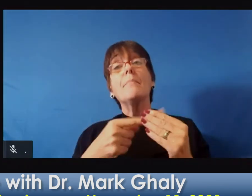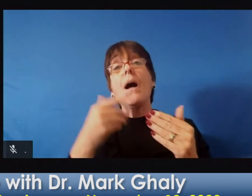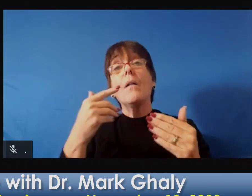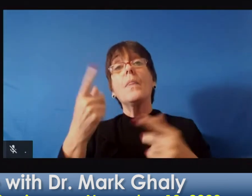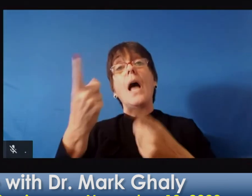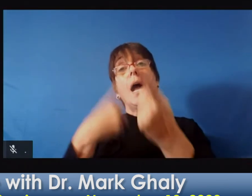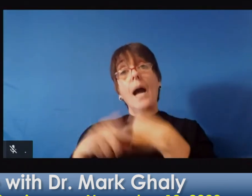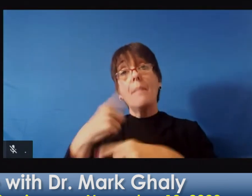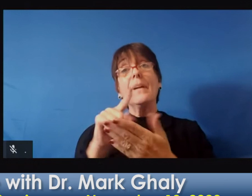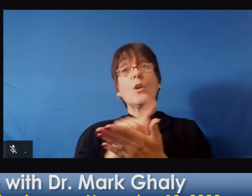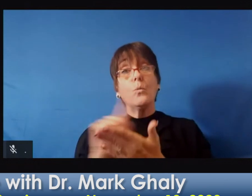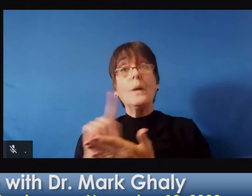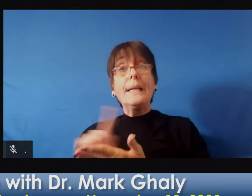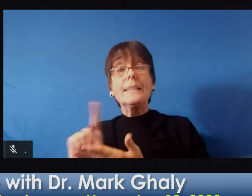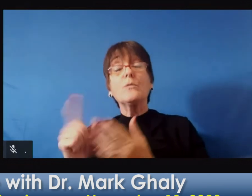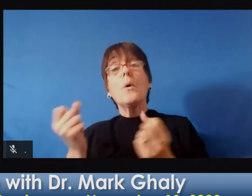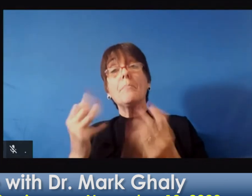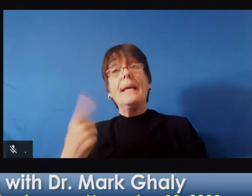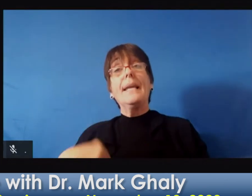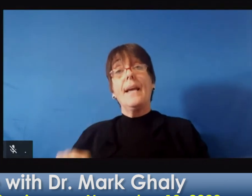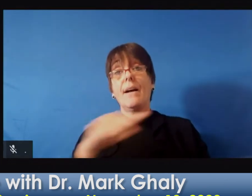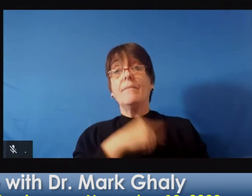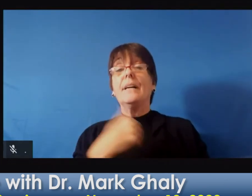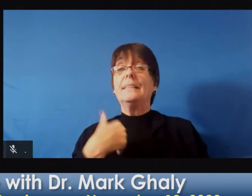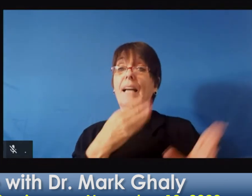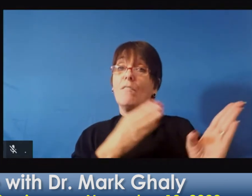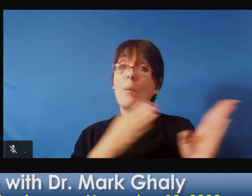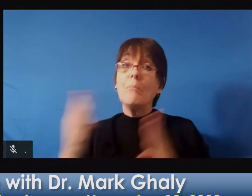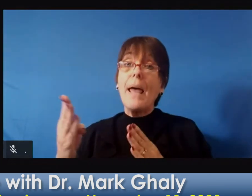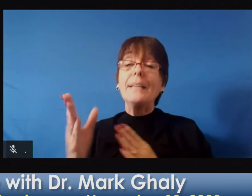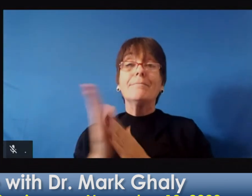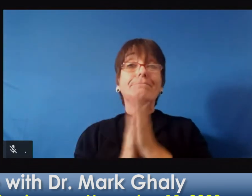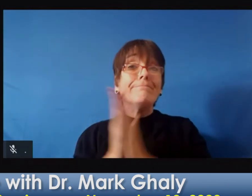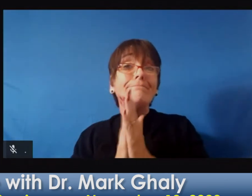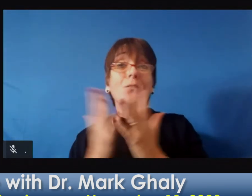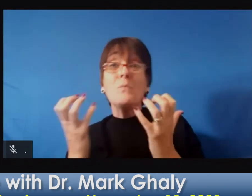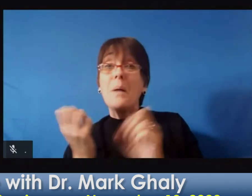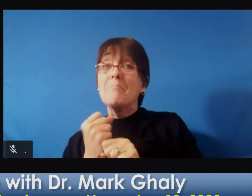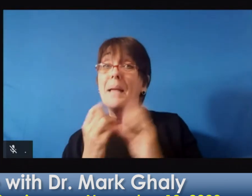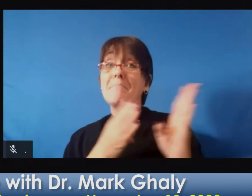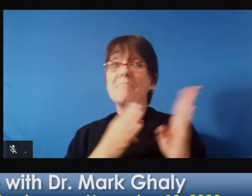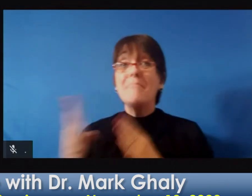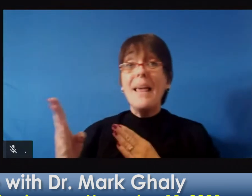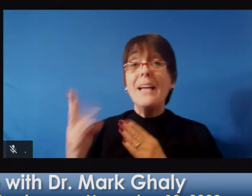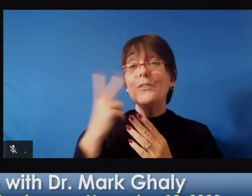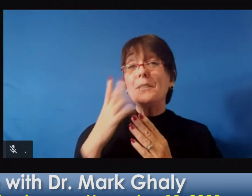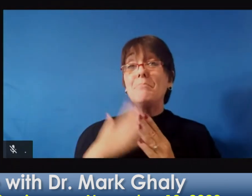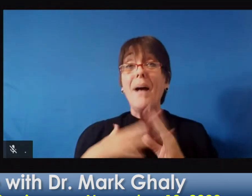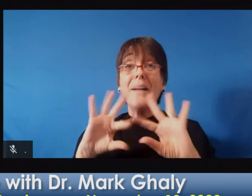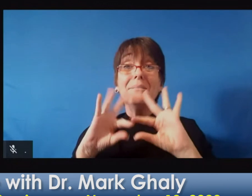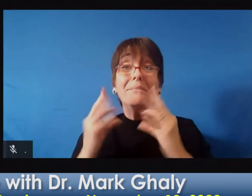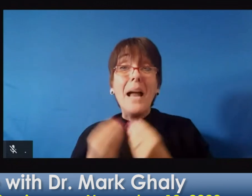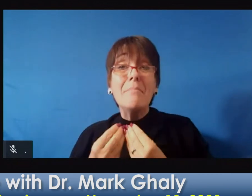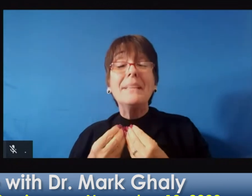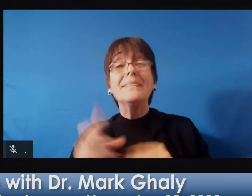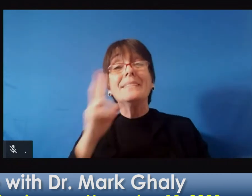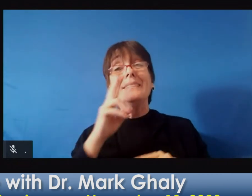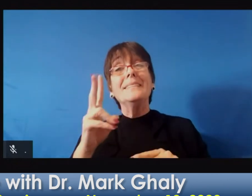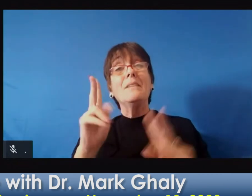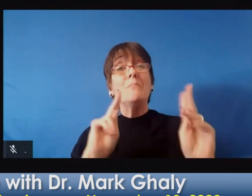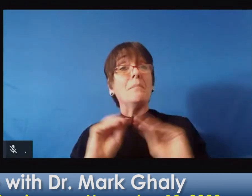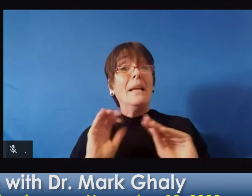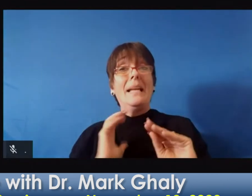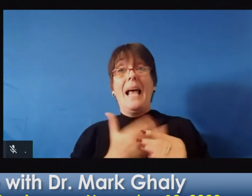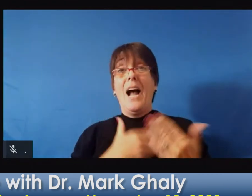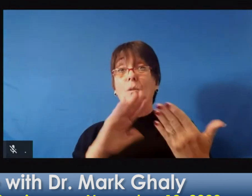upcoming weeks where many of us have plans or are eager to make plans to see family, to see people in our